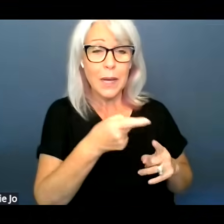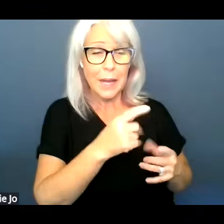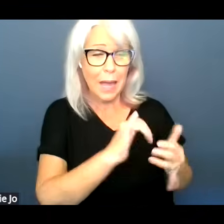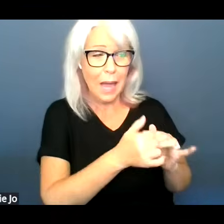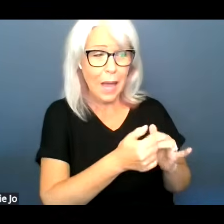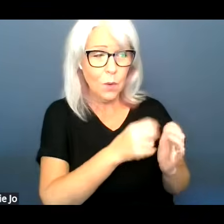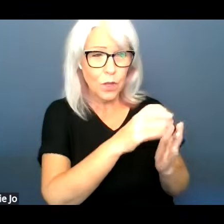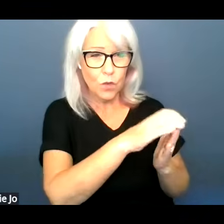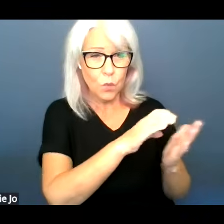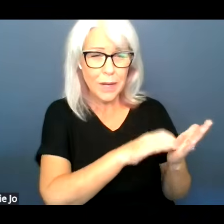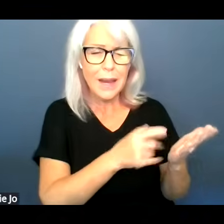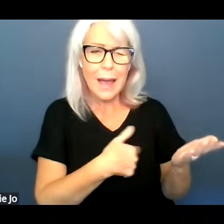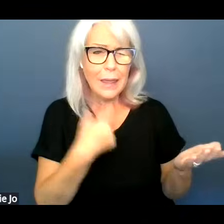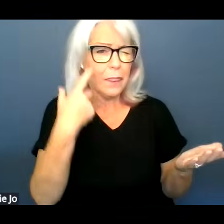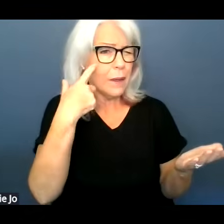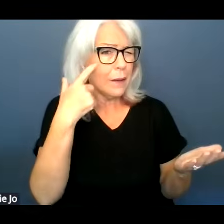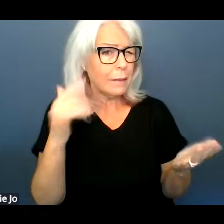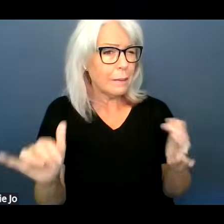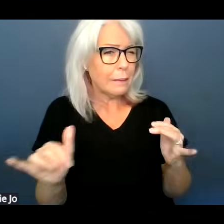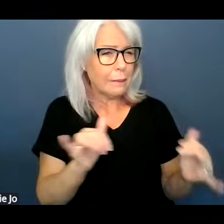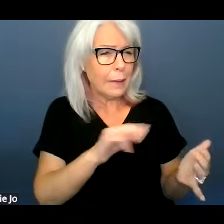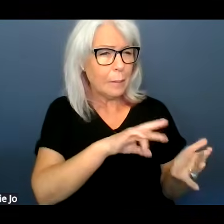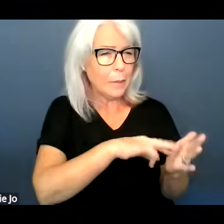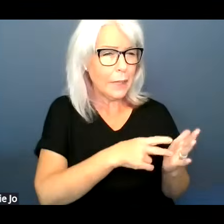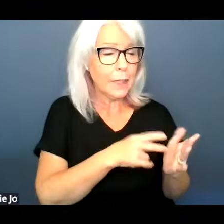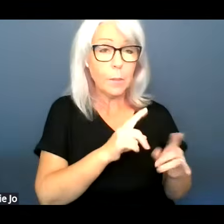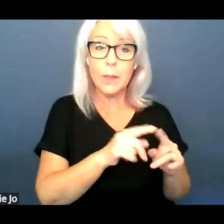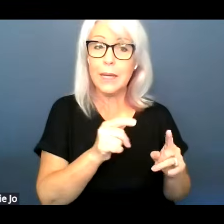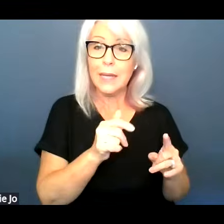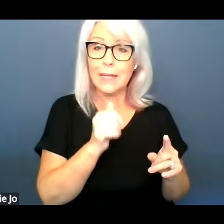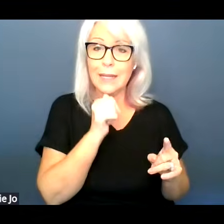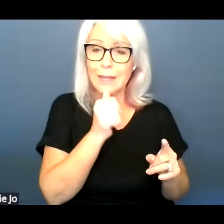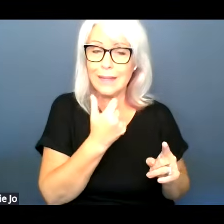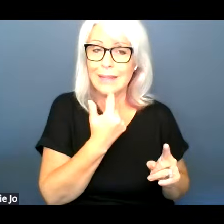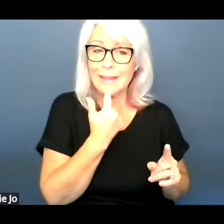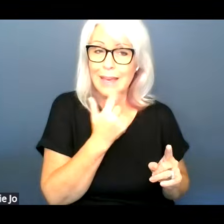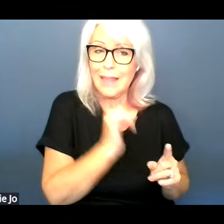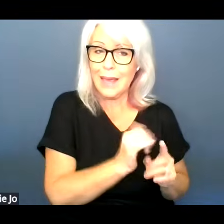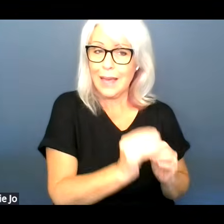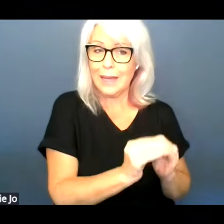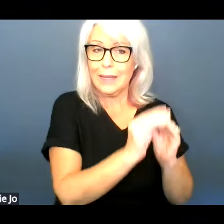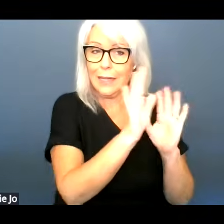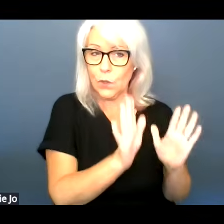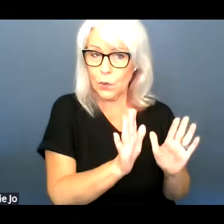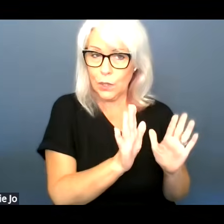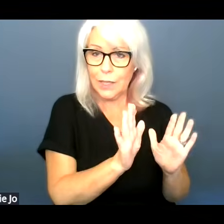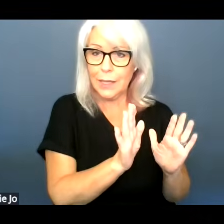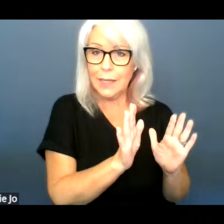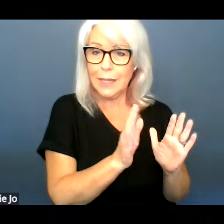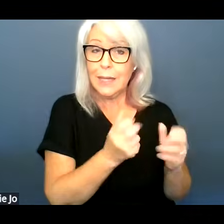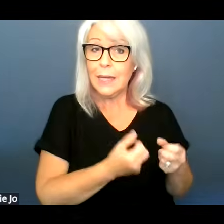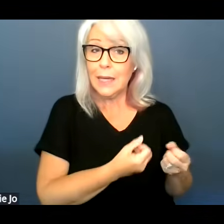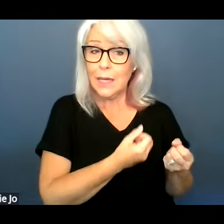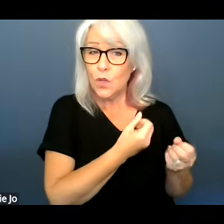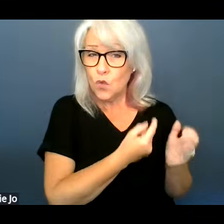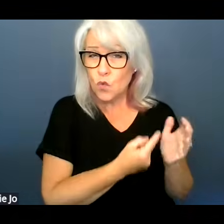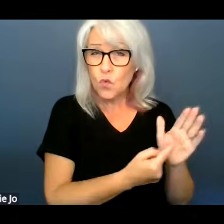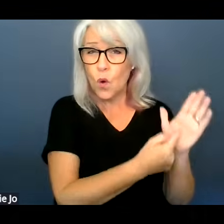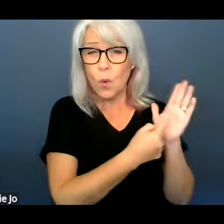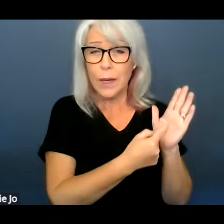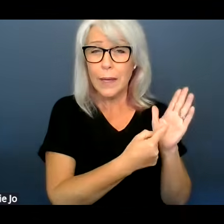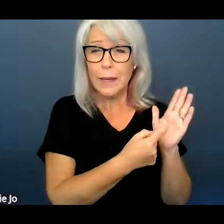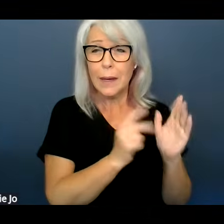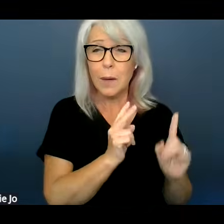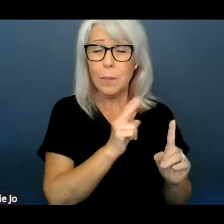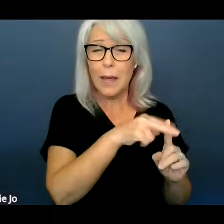they mean the same thing. I just don't think it says, I don't think it says that clearly. It just says expressly apply the law. It sort of